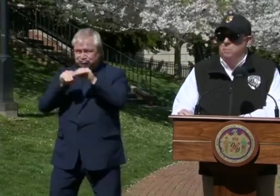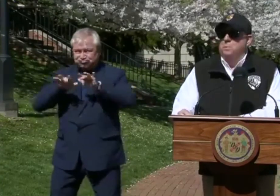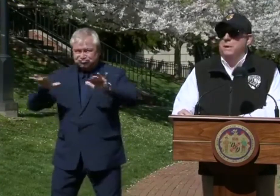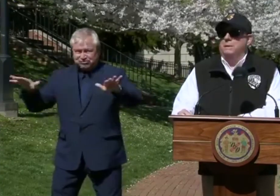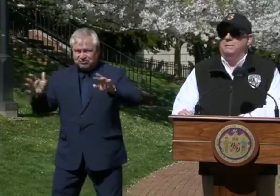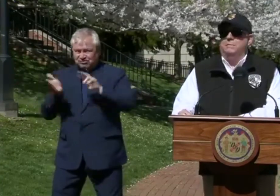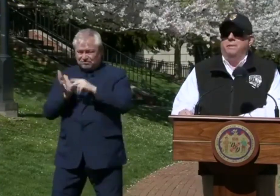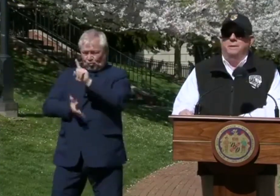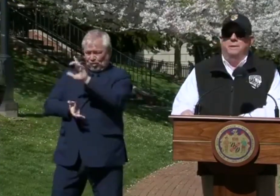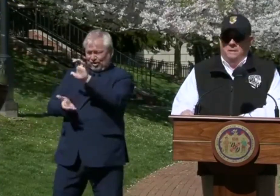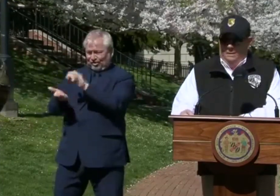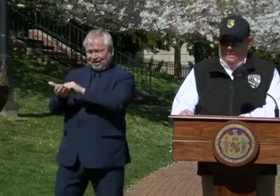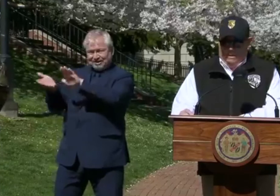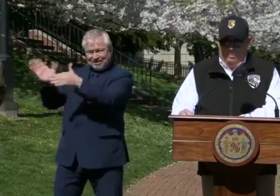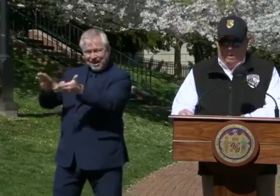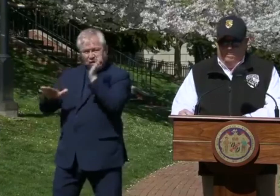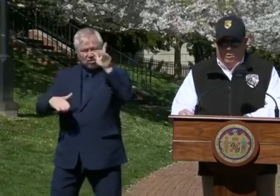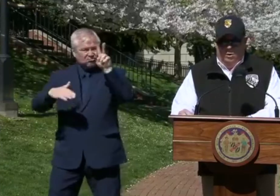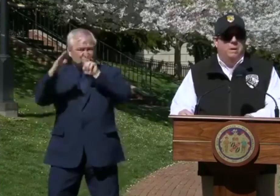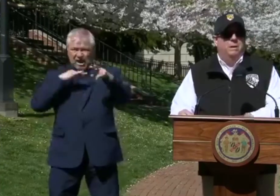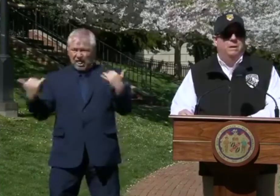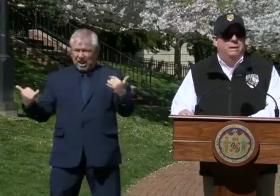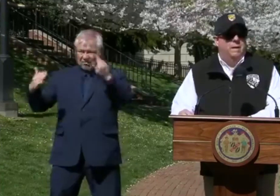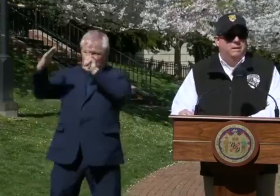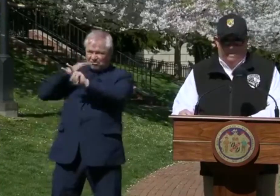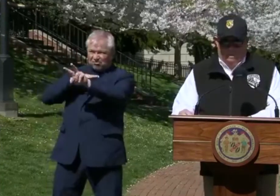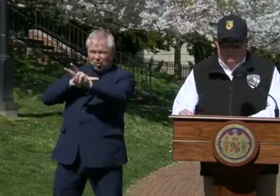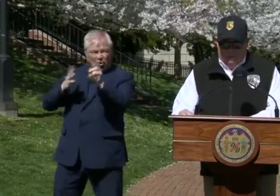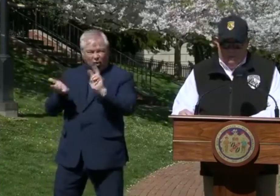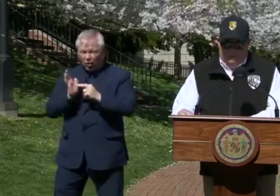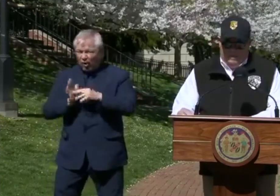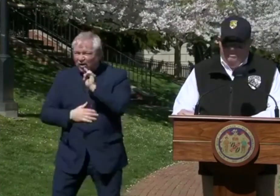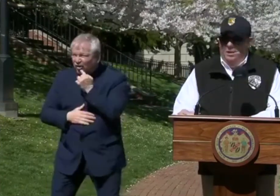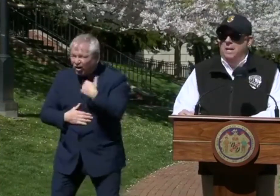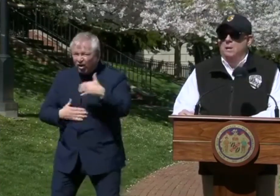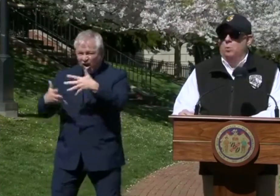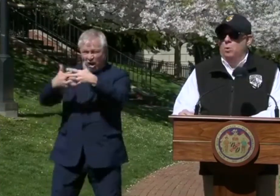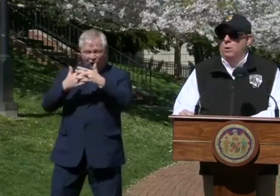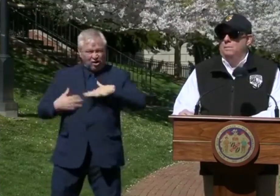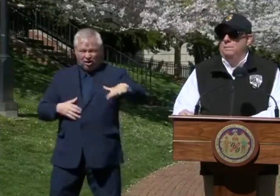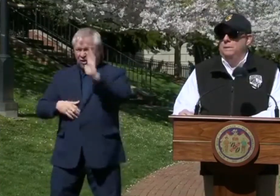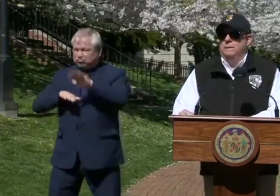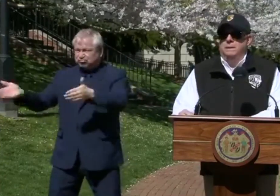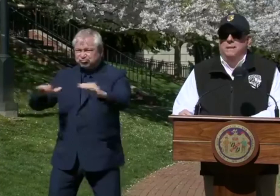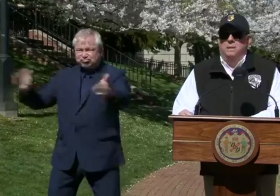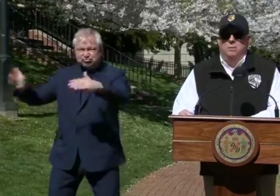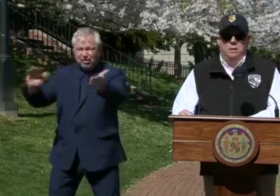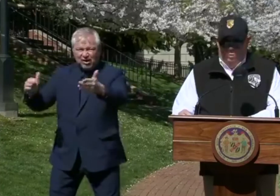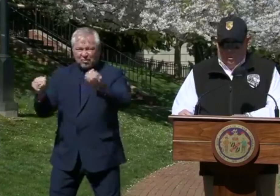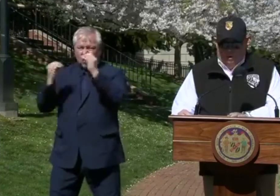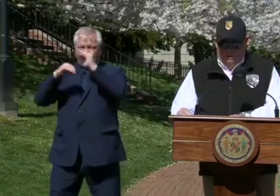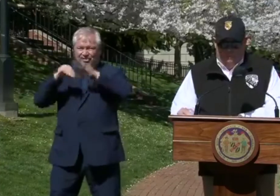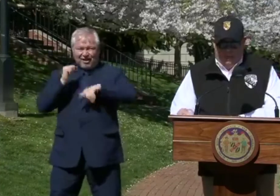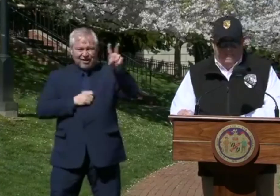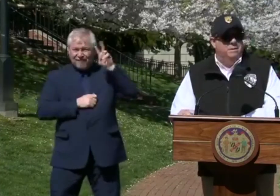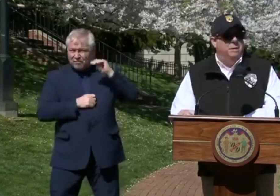that in perspective, that would mean more American deaths than the Vietnam War and the Korean